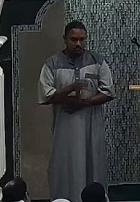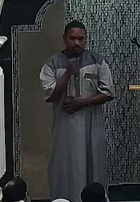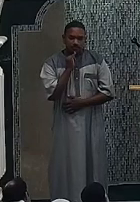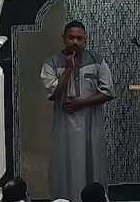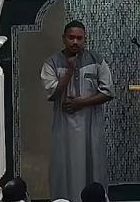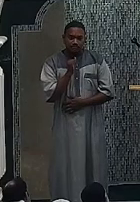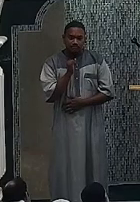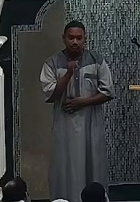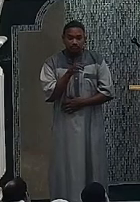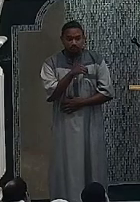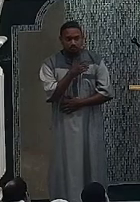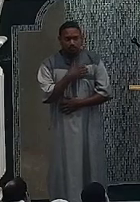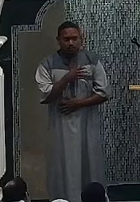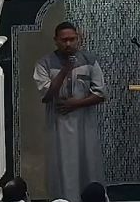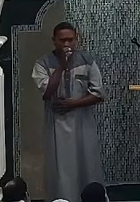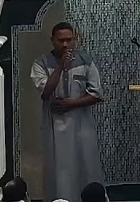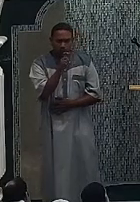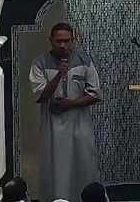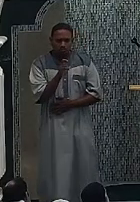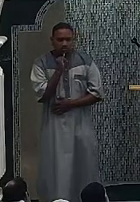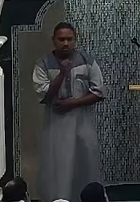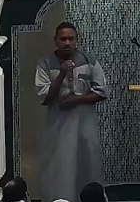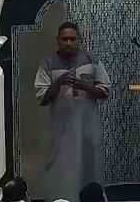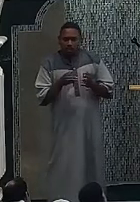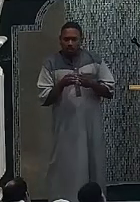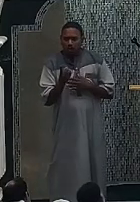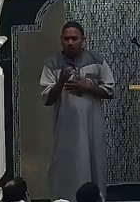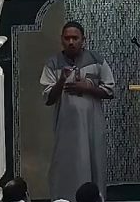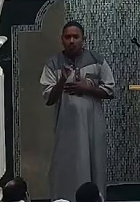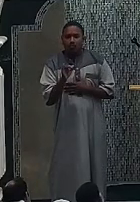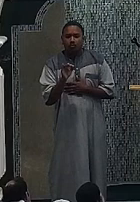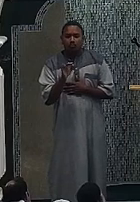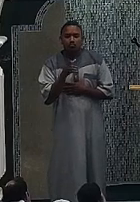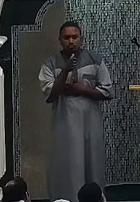of a deaf person?